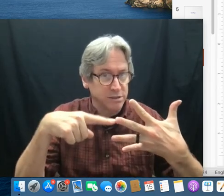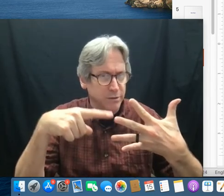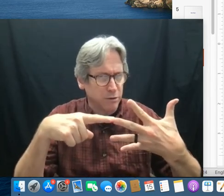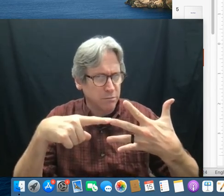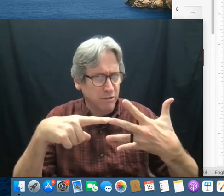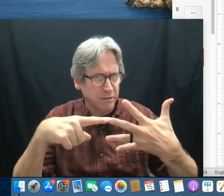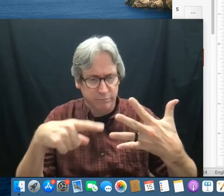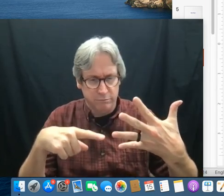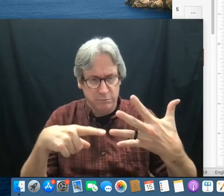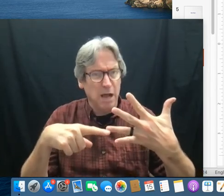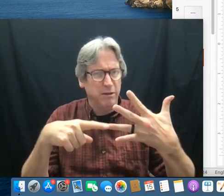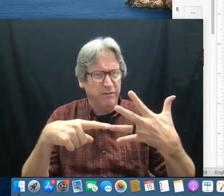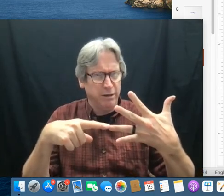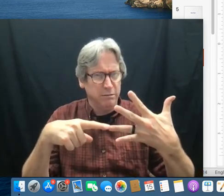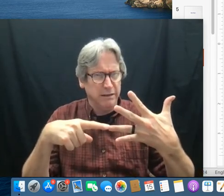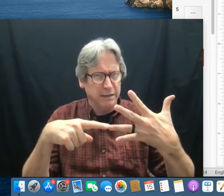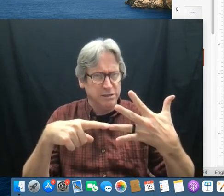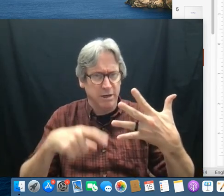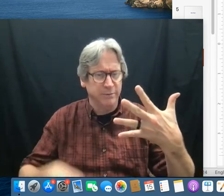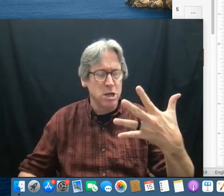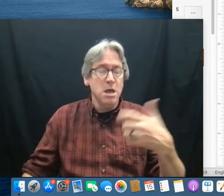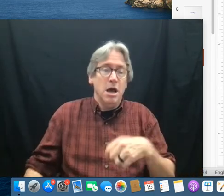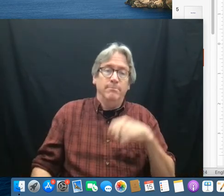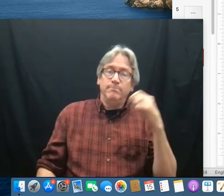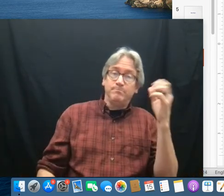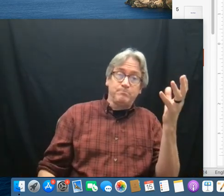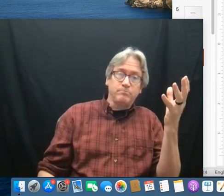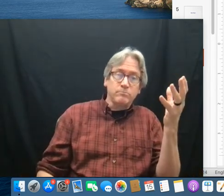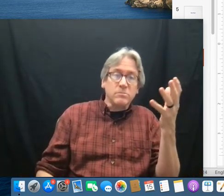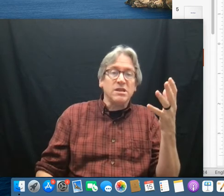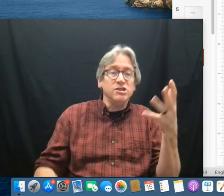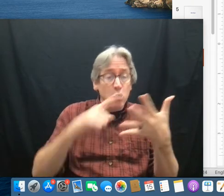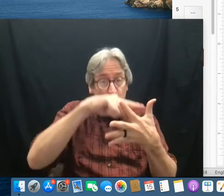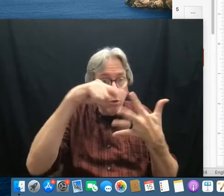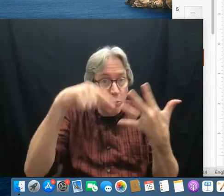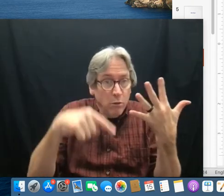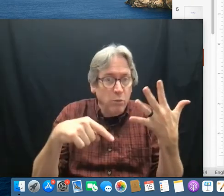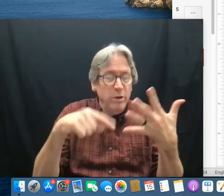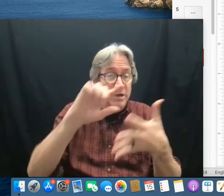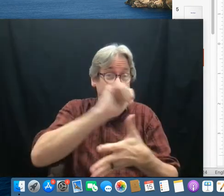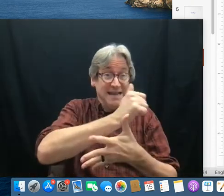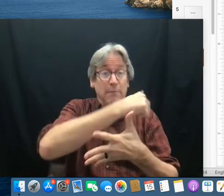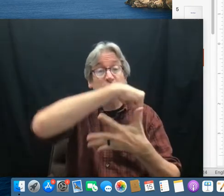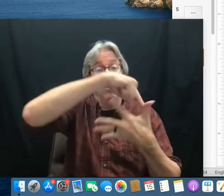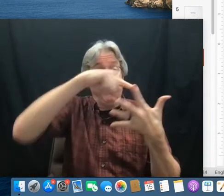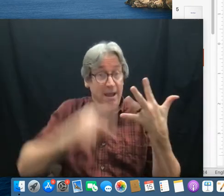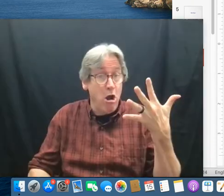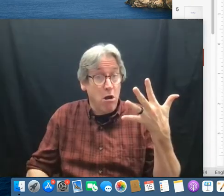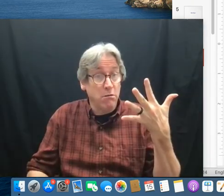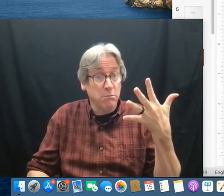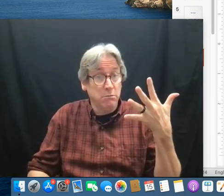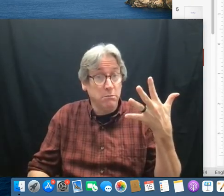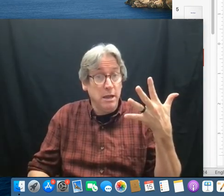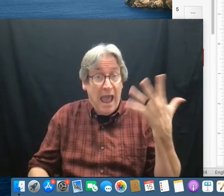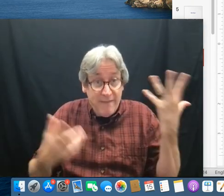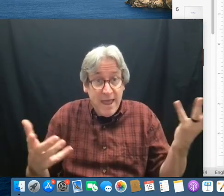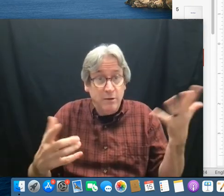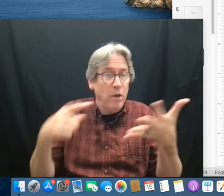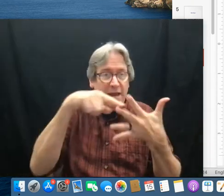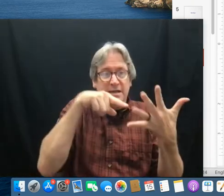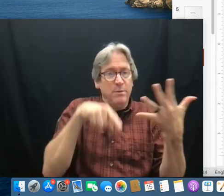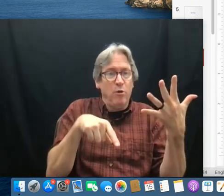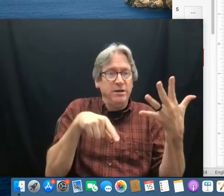That was the 3rd one, right? Goblet of Fire, I think that's right. So we would establish what they are,